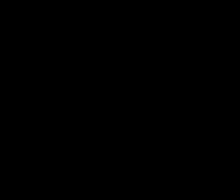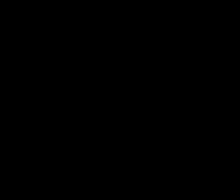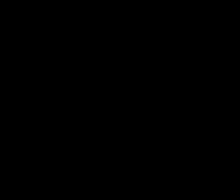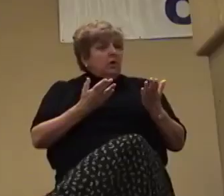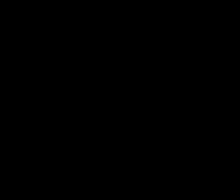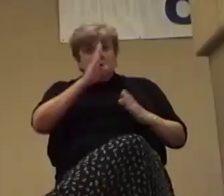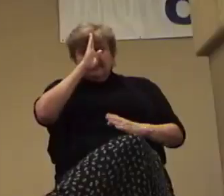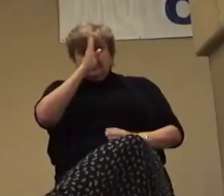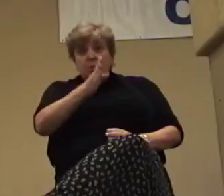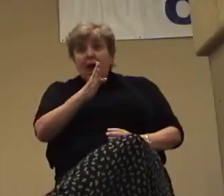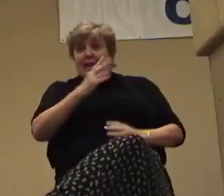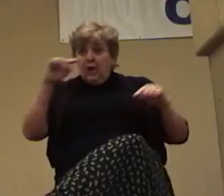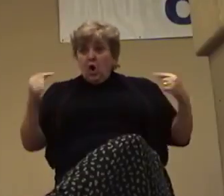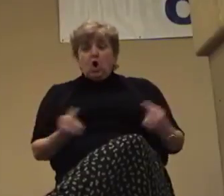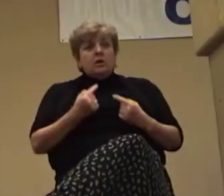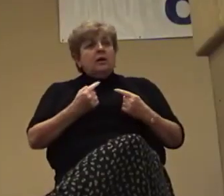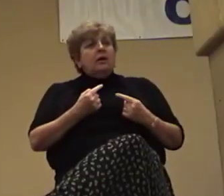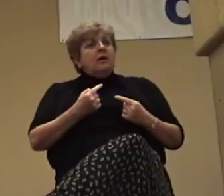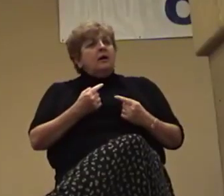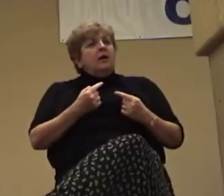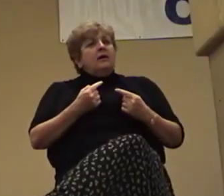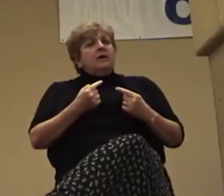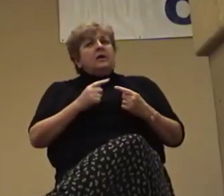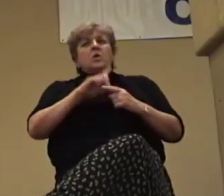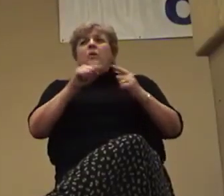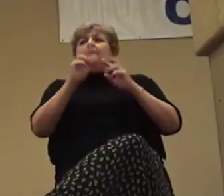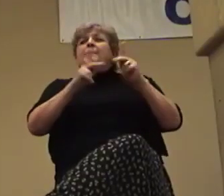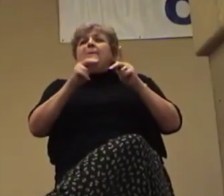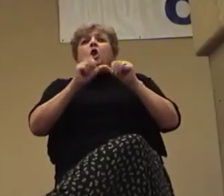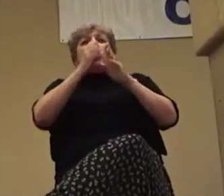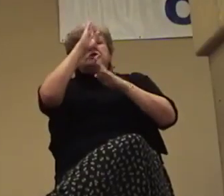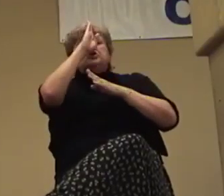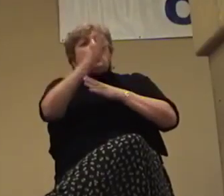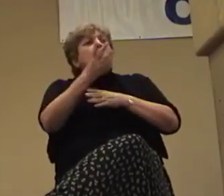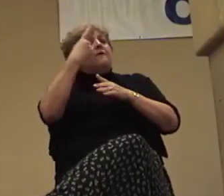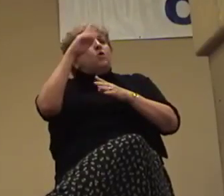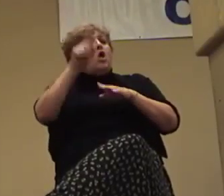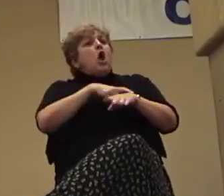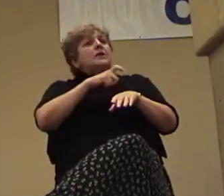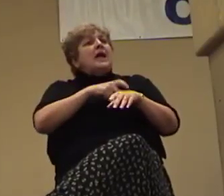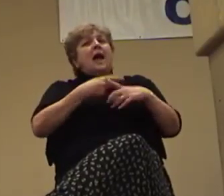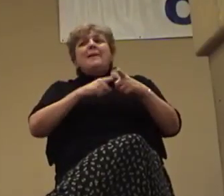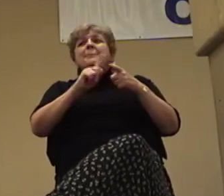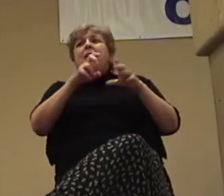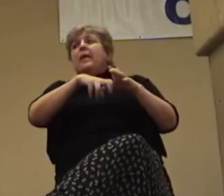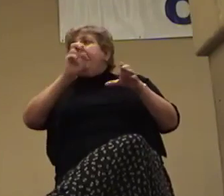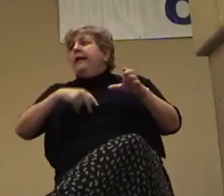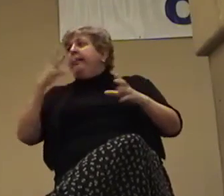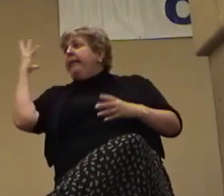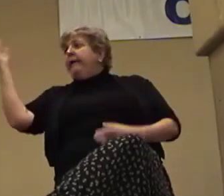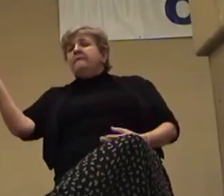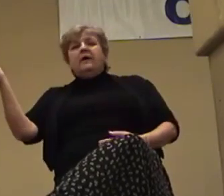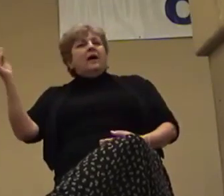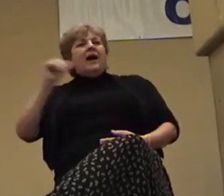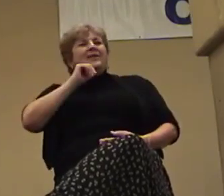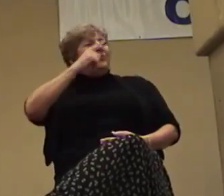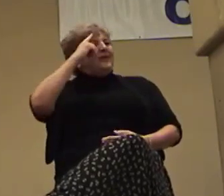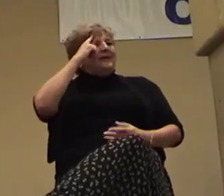believe that when people are sober a period of time and they leave Alcoholics Anonymous, I don't always think it's because they forget the pain of their last